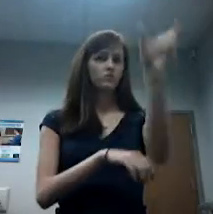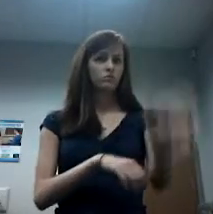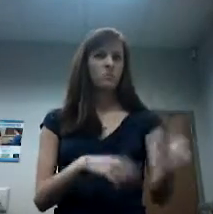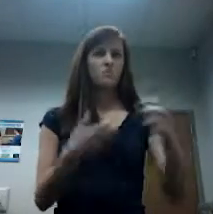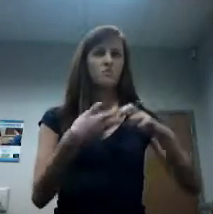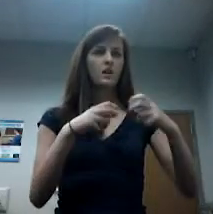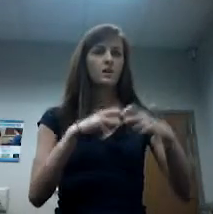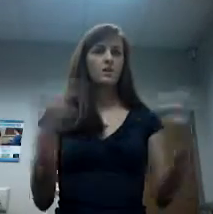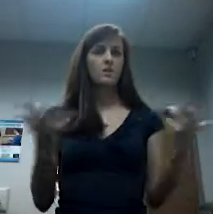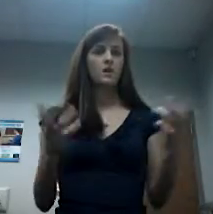Okay,